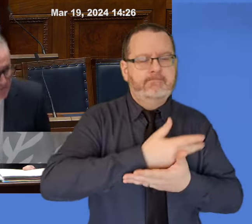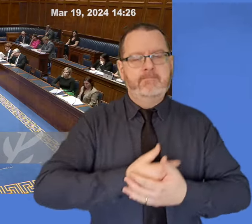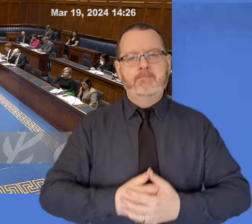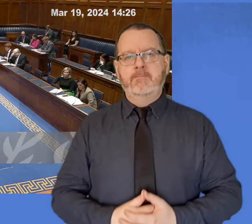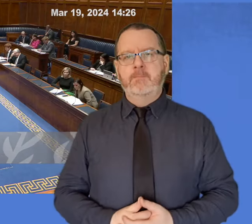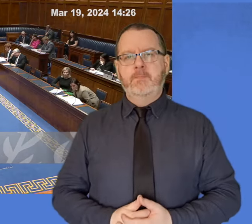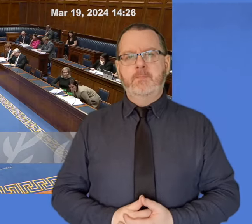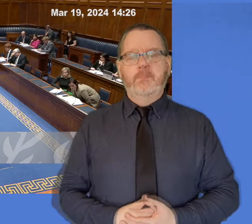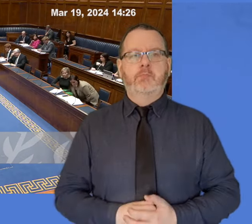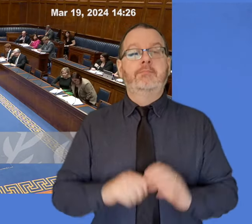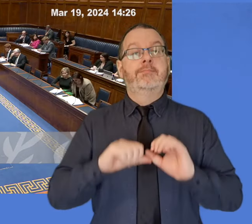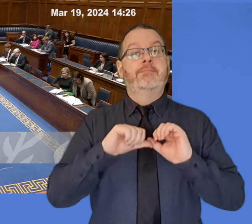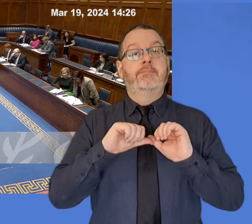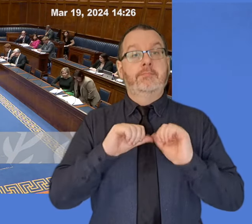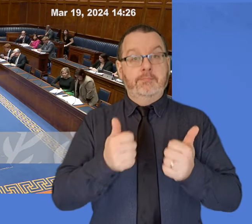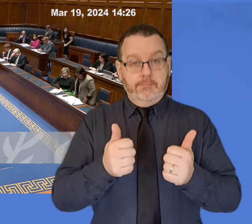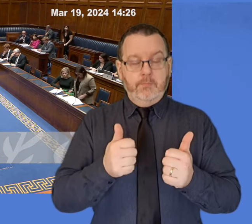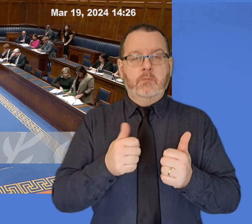Cathy Mason.